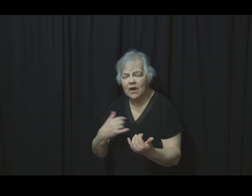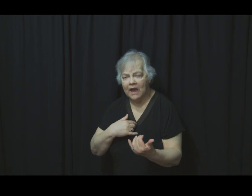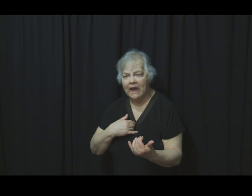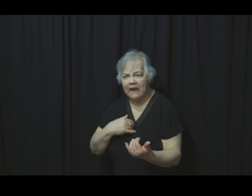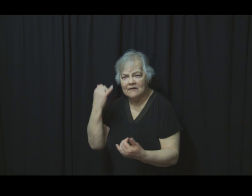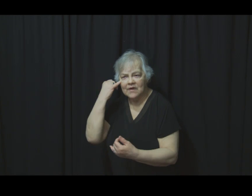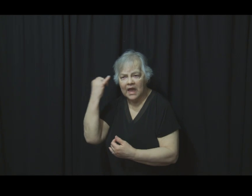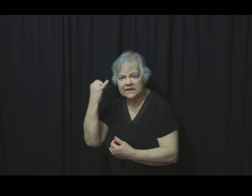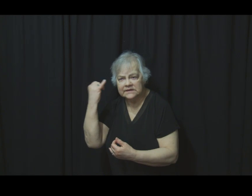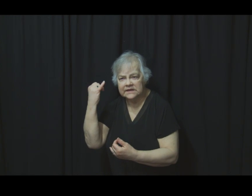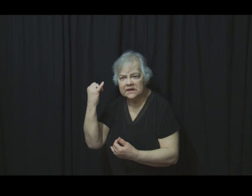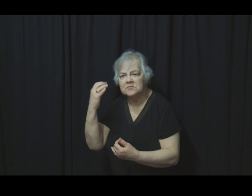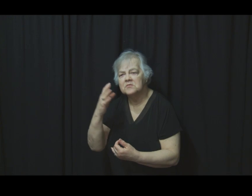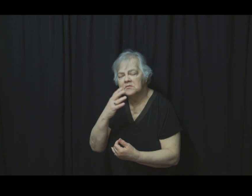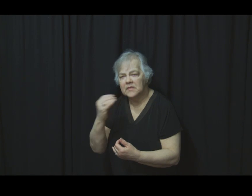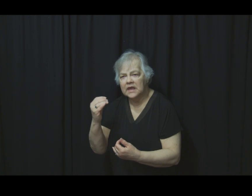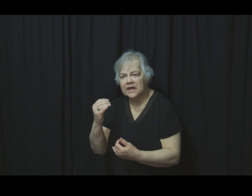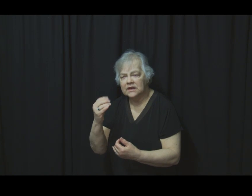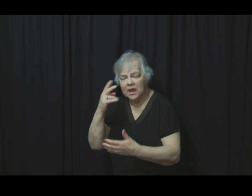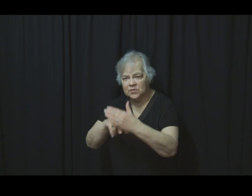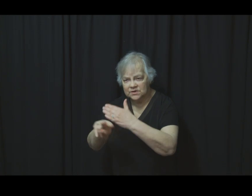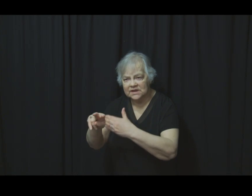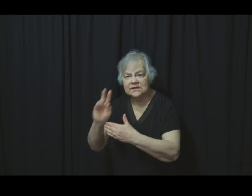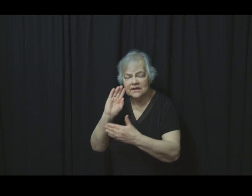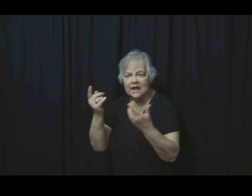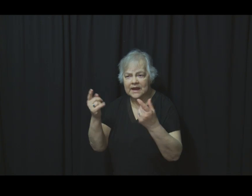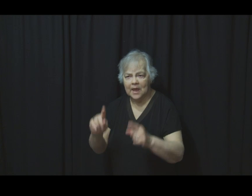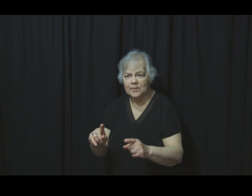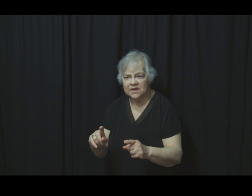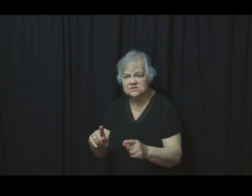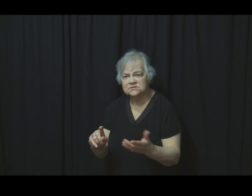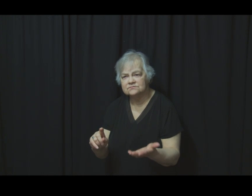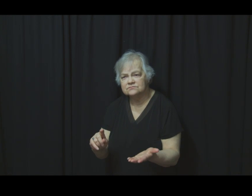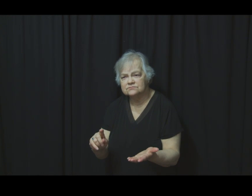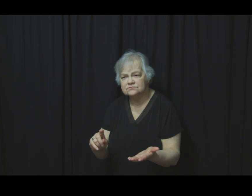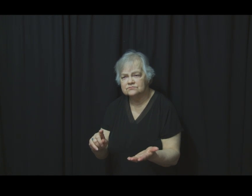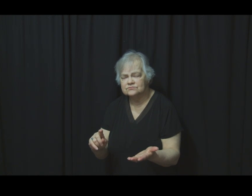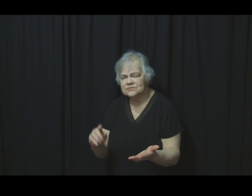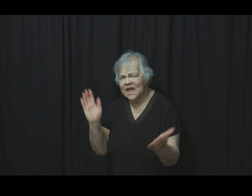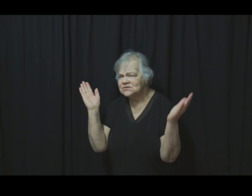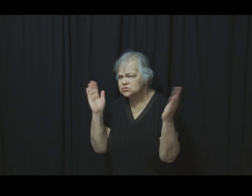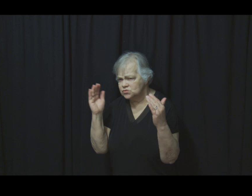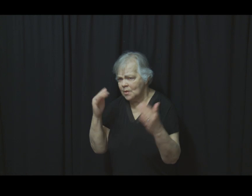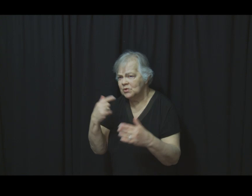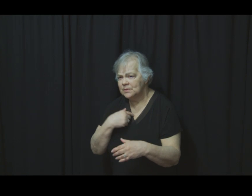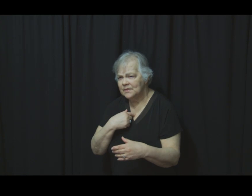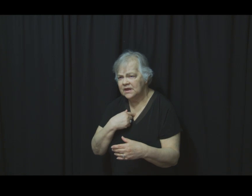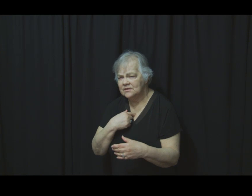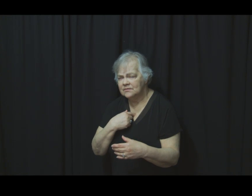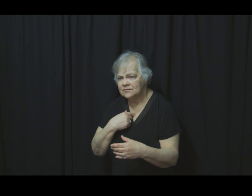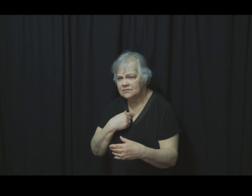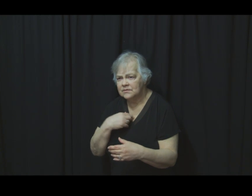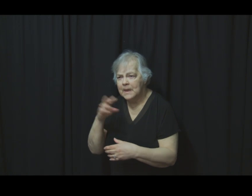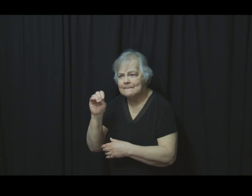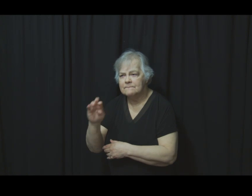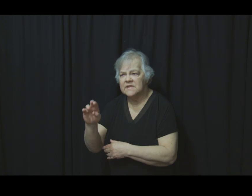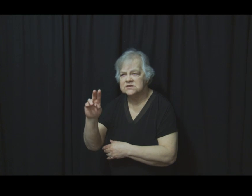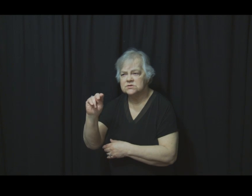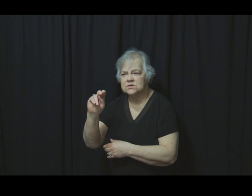makes a prediction and it comes out the way I see it? This is very troubling to me. Mr. Nye, a new